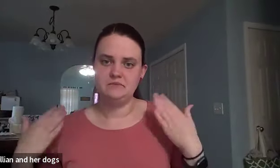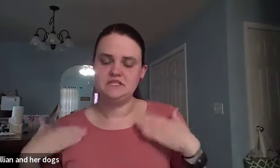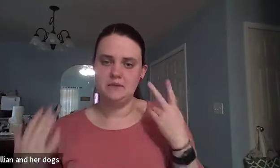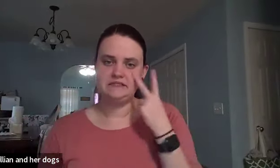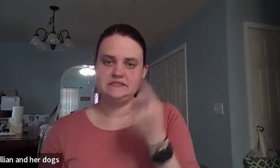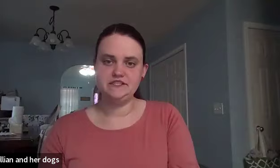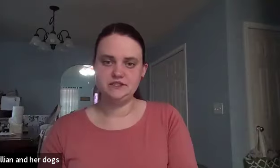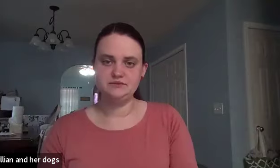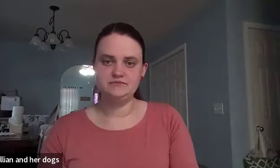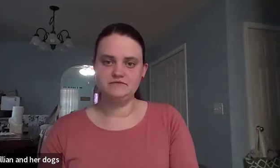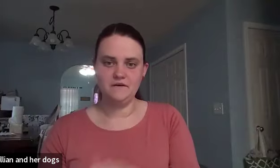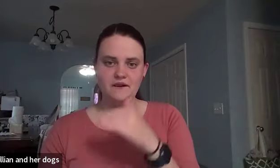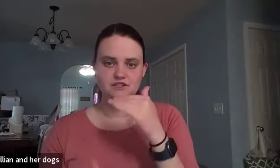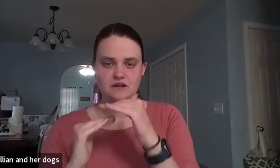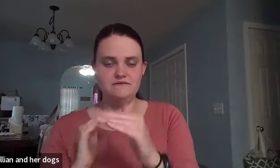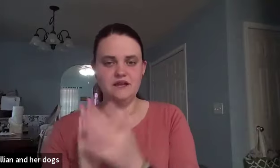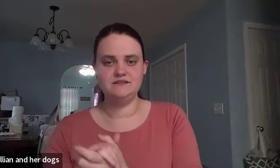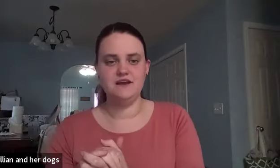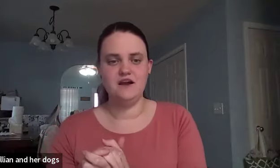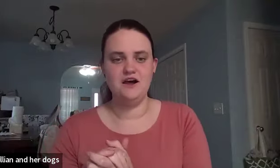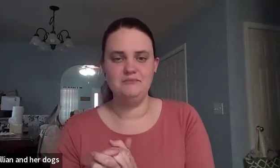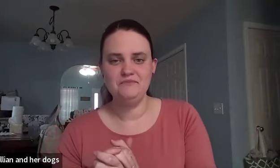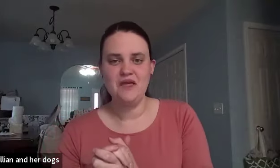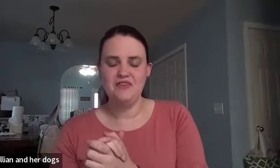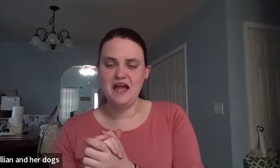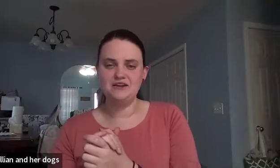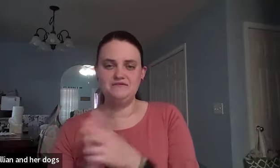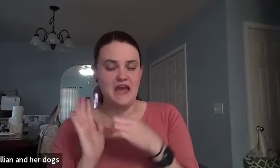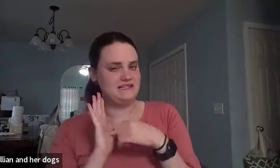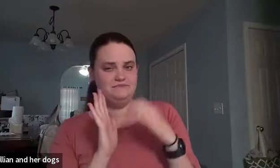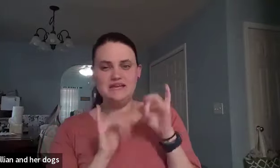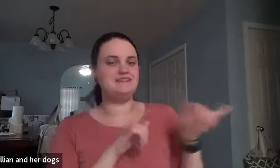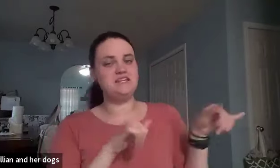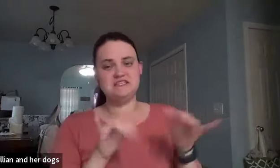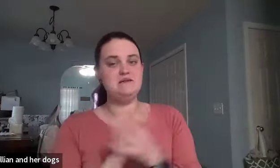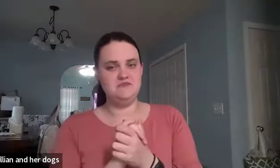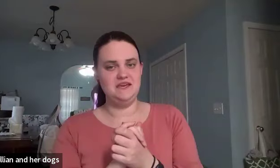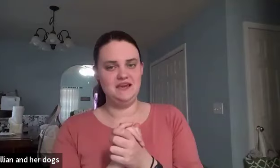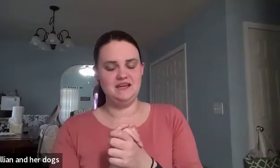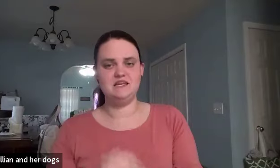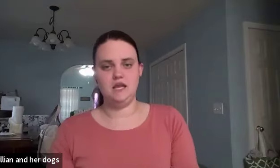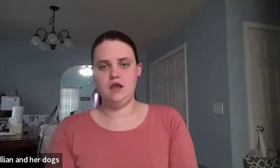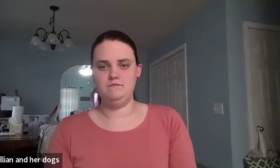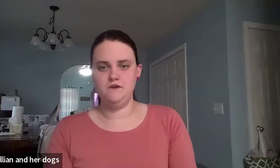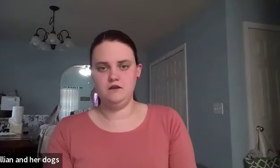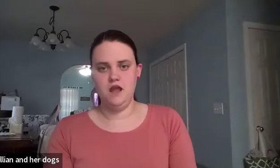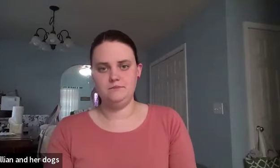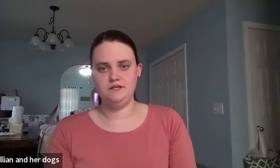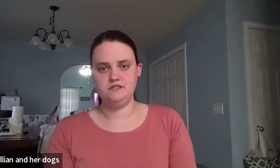I'm just happy to see you, very straight faced, that is basically the same thing as saying, I'm very happy to